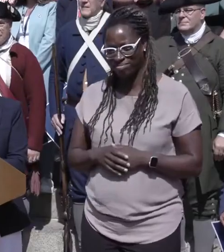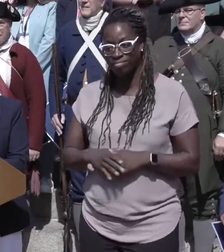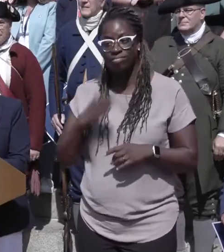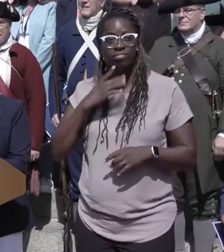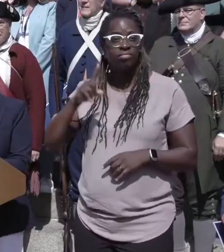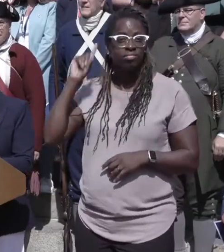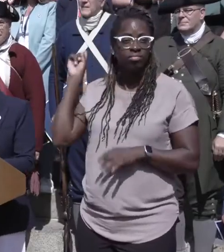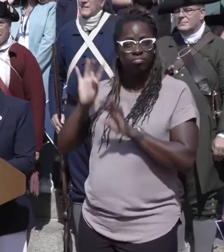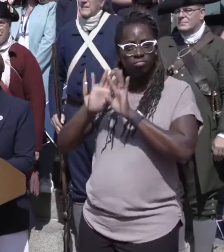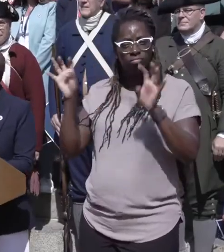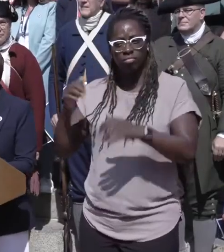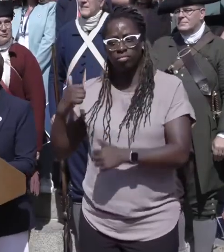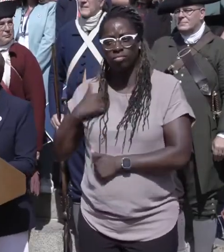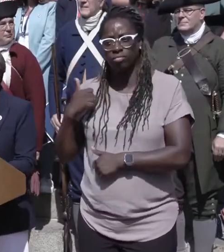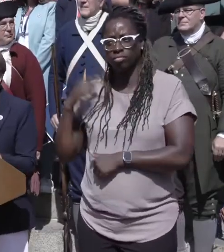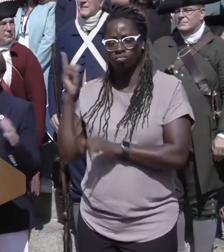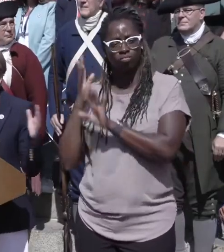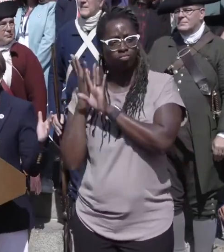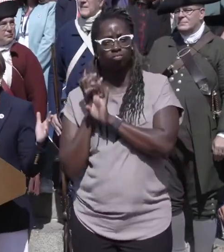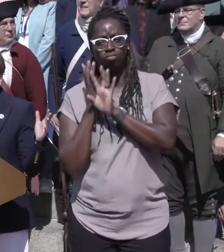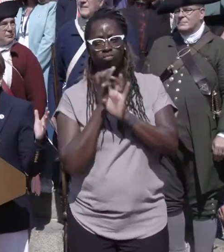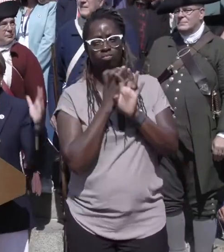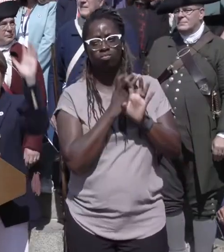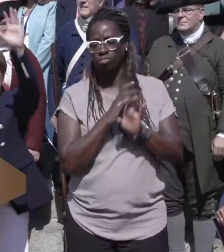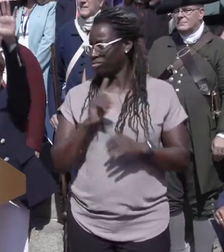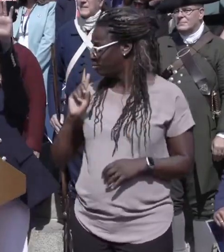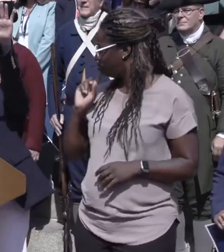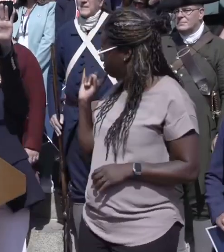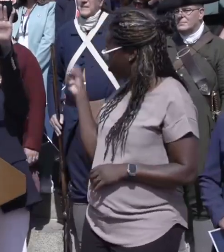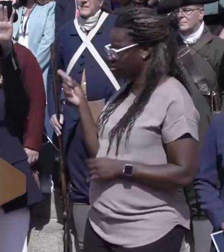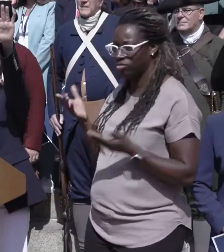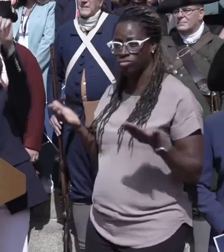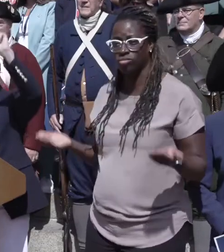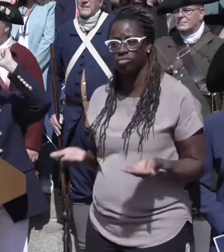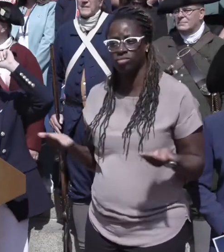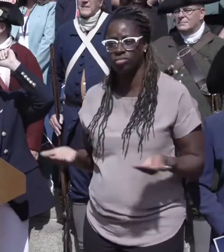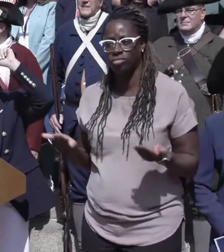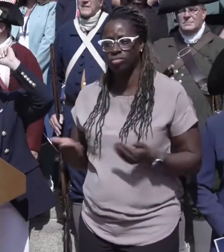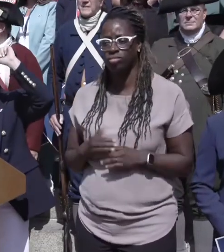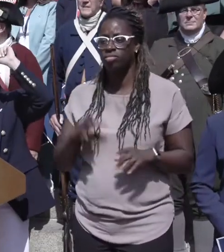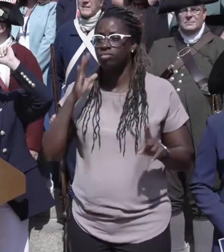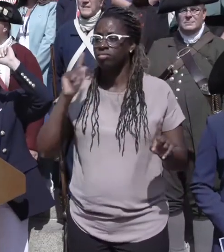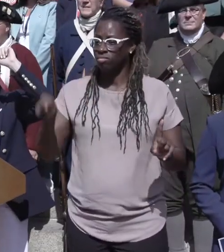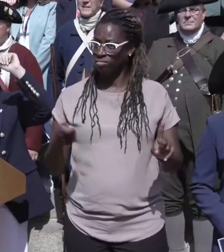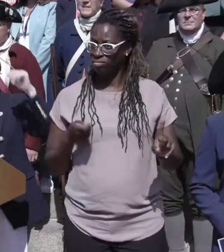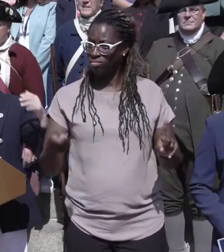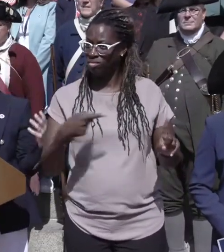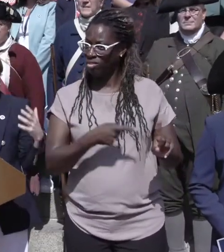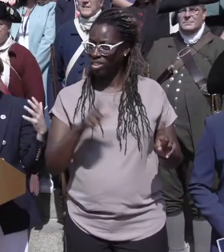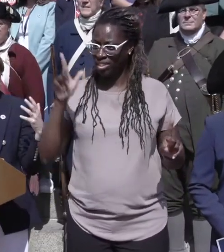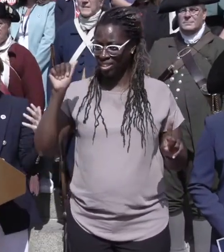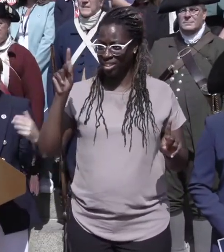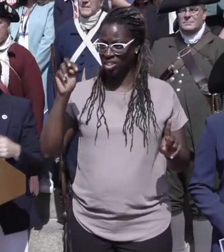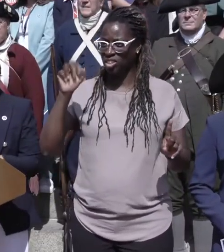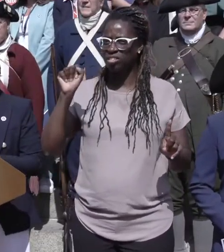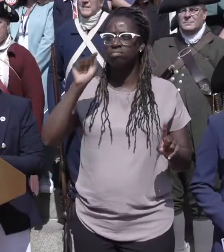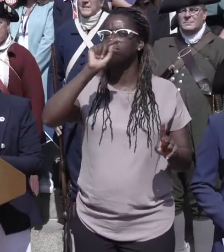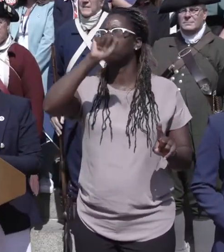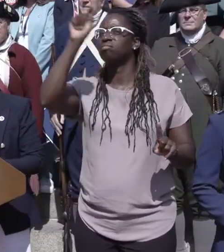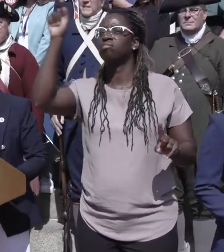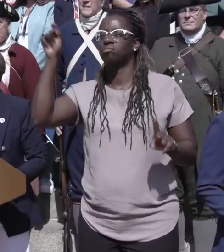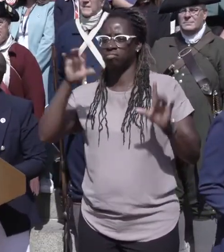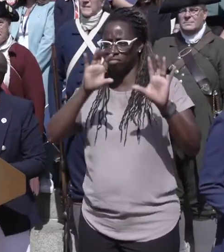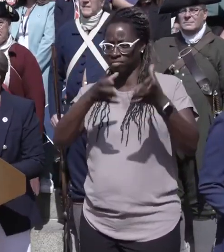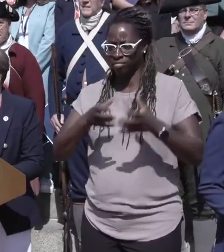Middlesex Fife and Drum, and the Lancers out there for bringing our